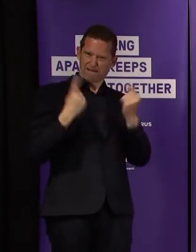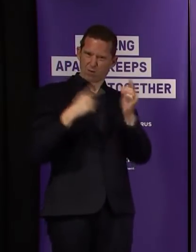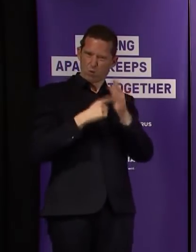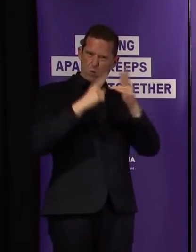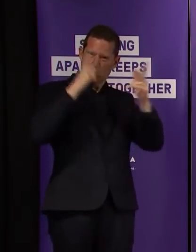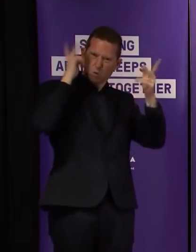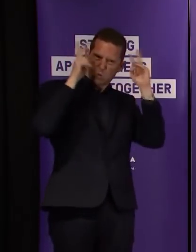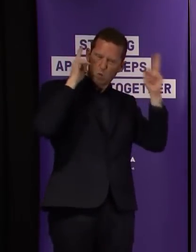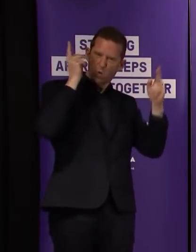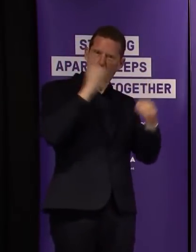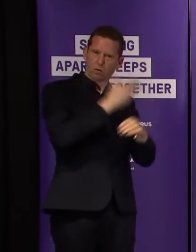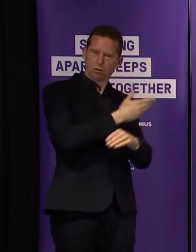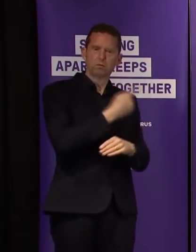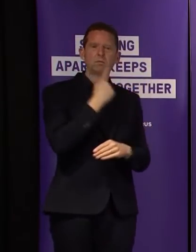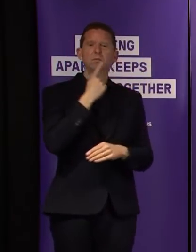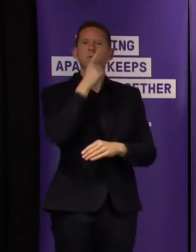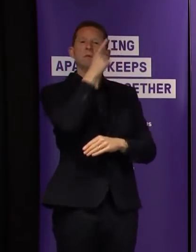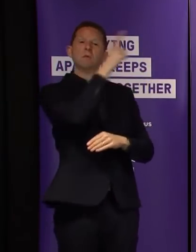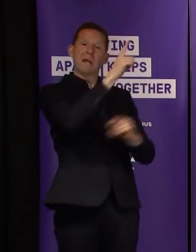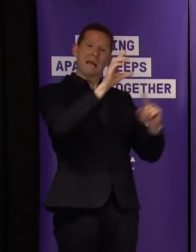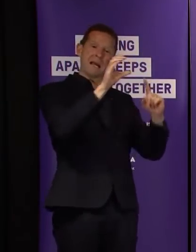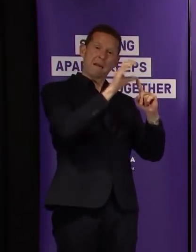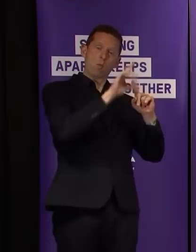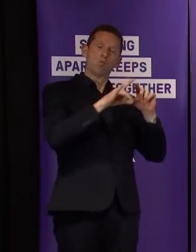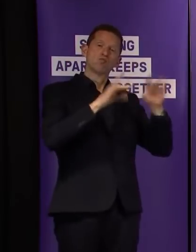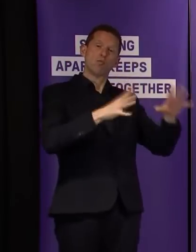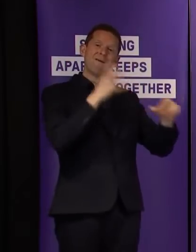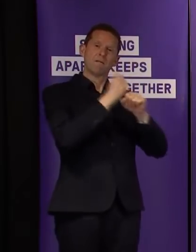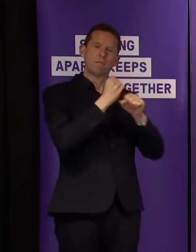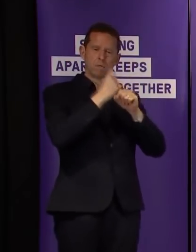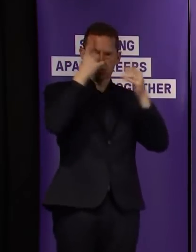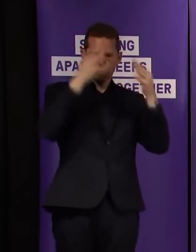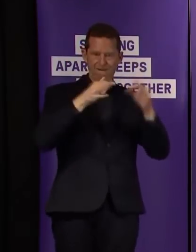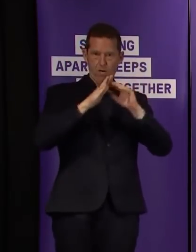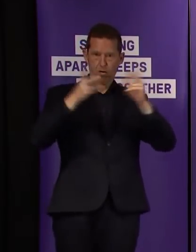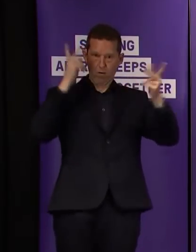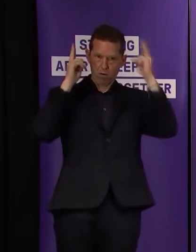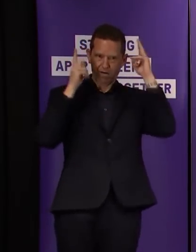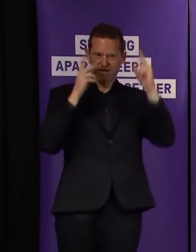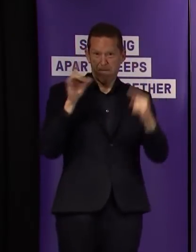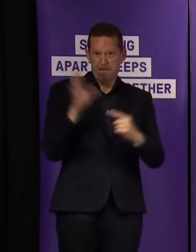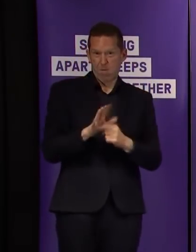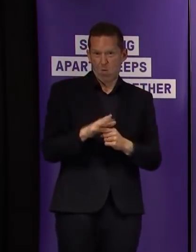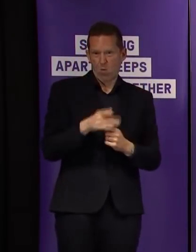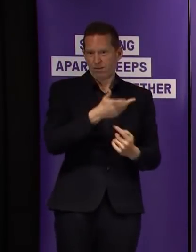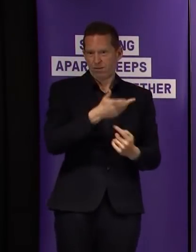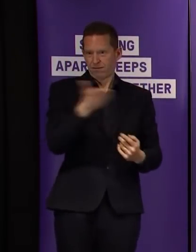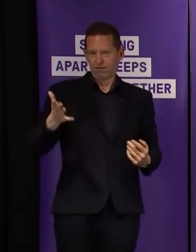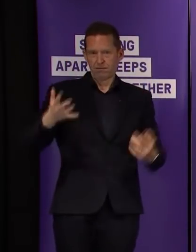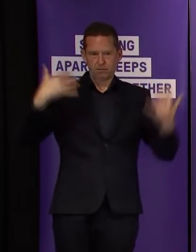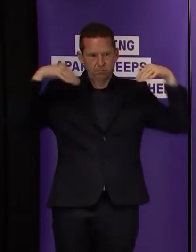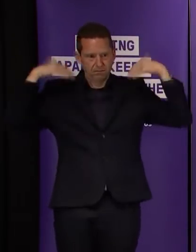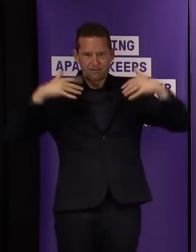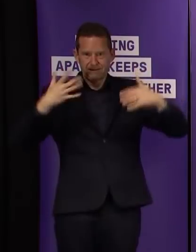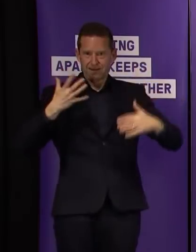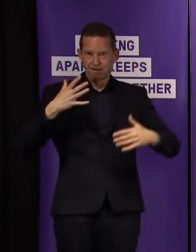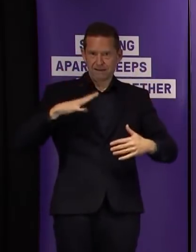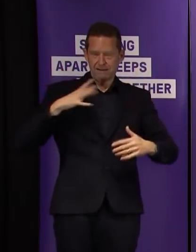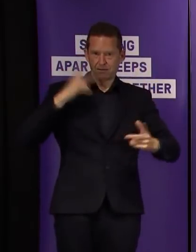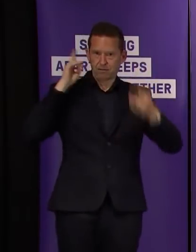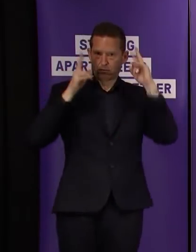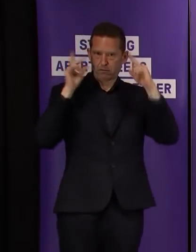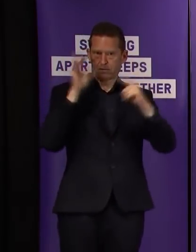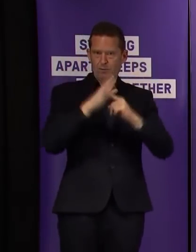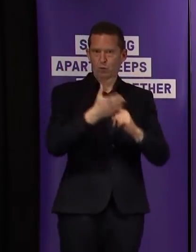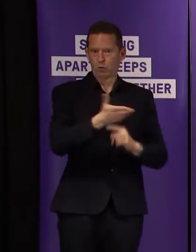Cabinet made a decision about hairdressing. I think people have a sense that it's a more essential service to be provided for